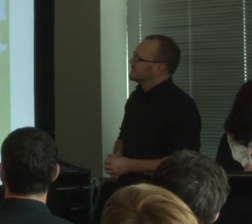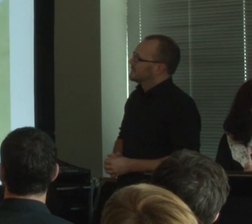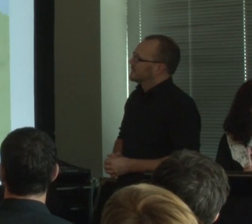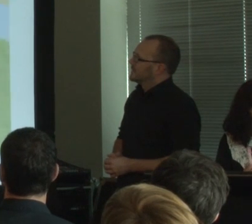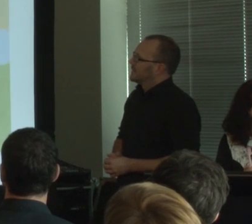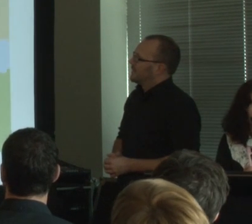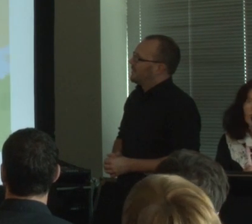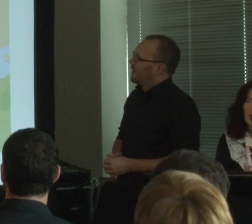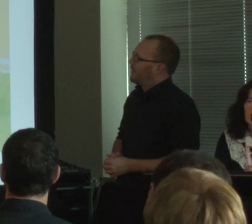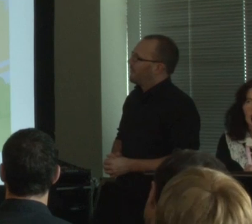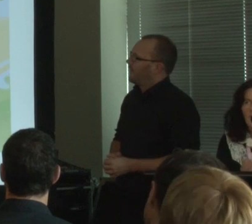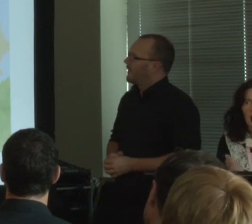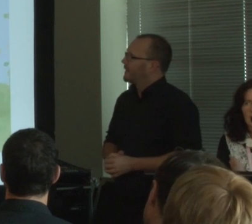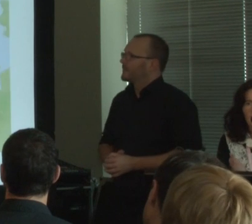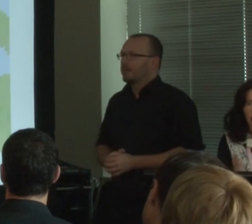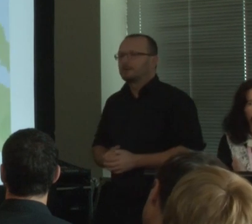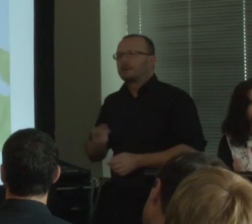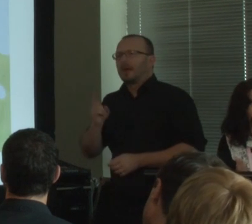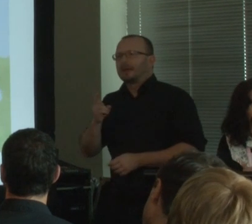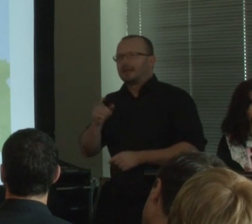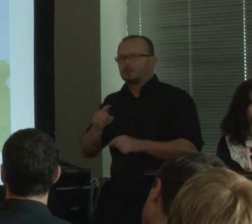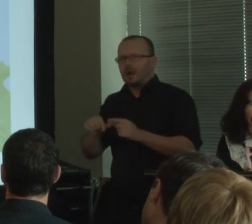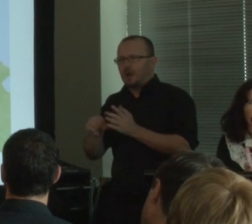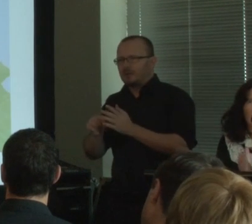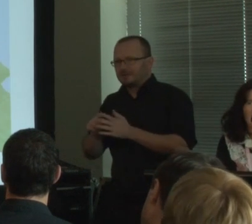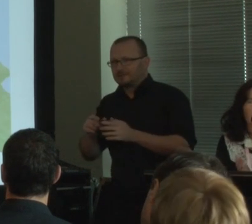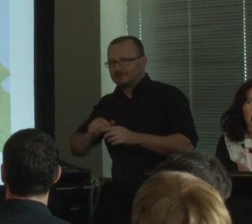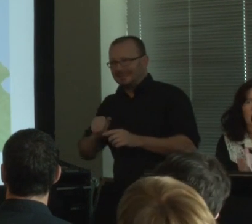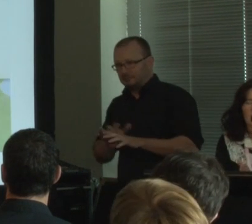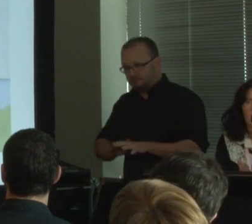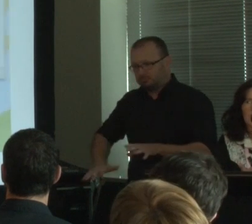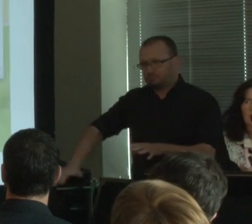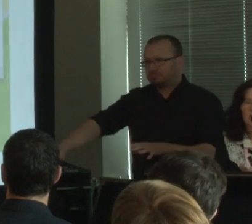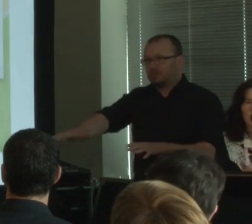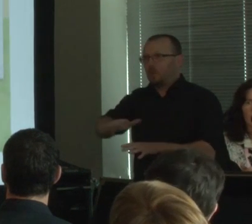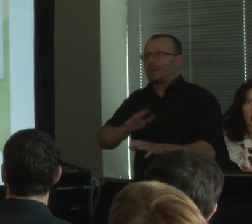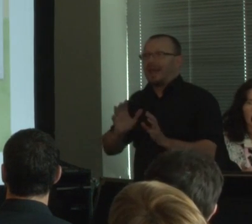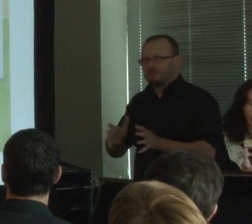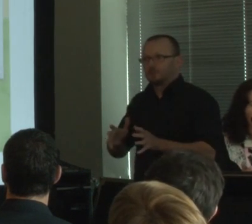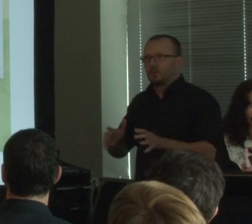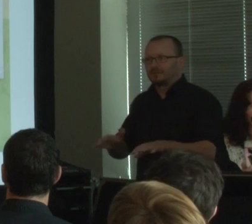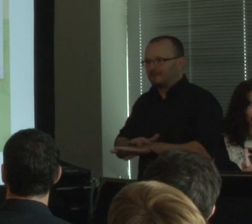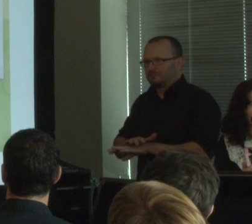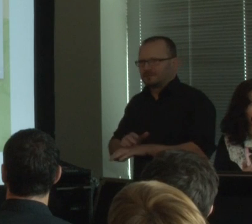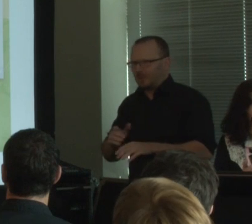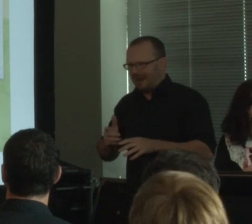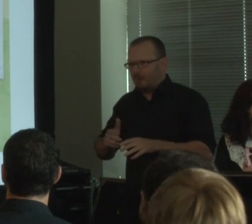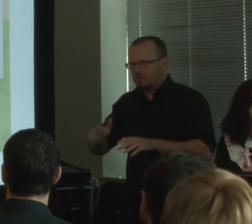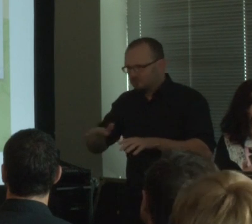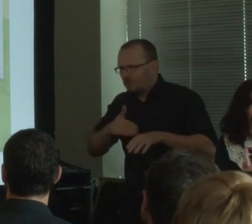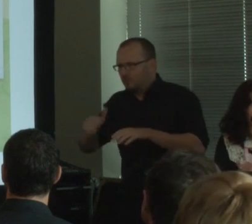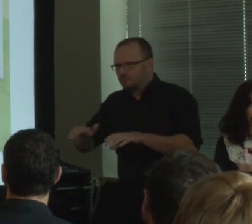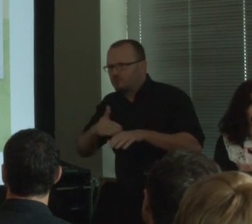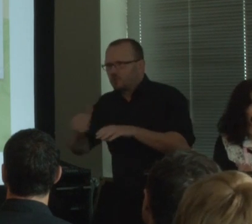And again, it was rather tricky trying to decide how to cover the whole area, but we said we have to cover the whole area because we needed to go